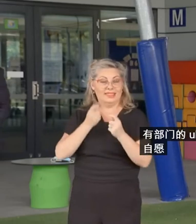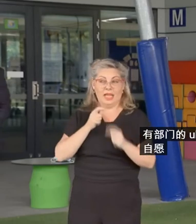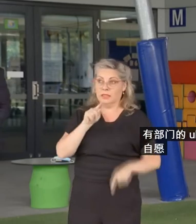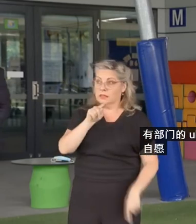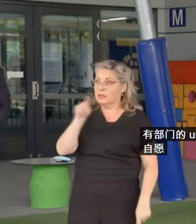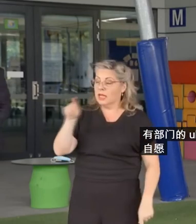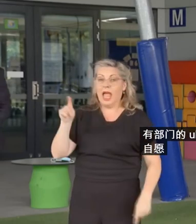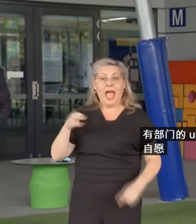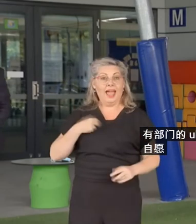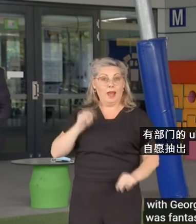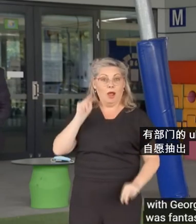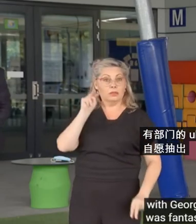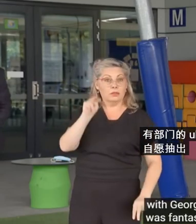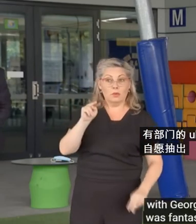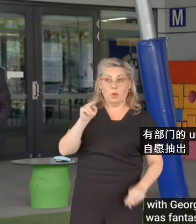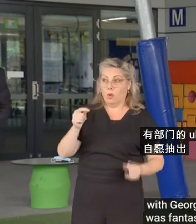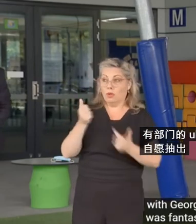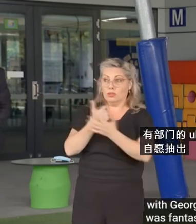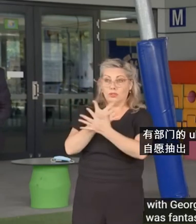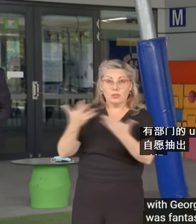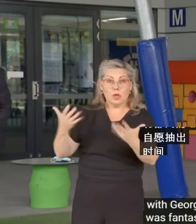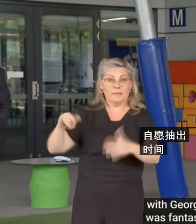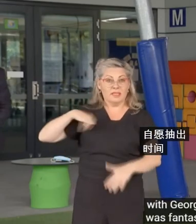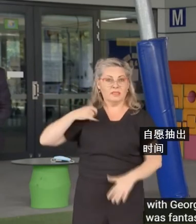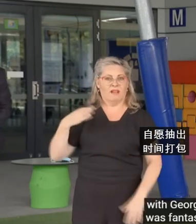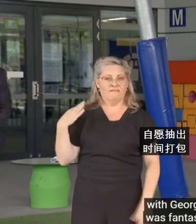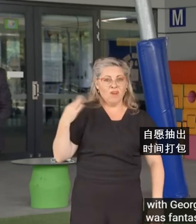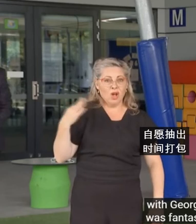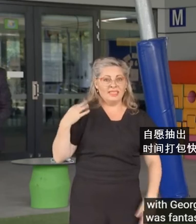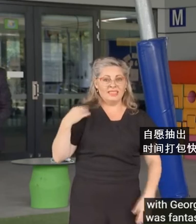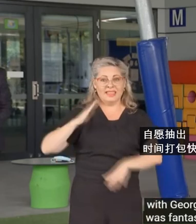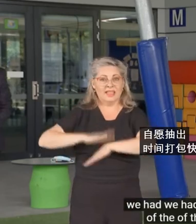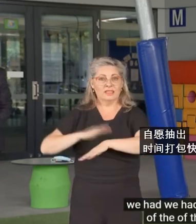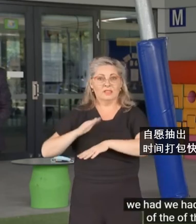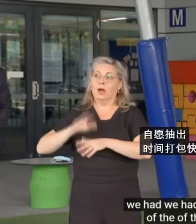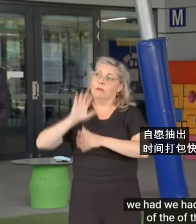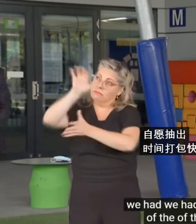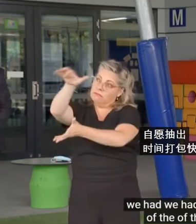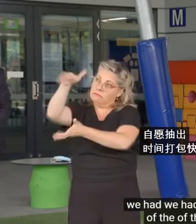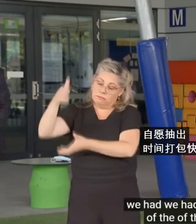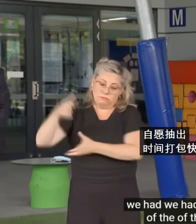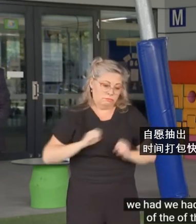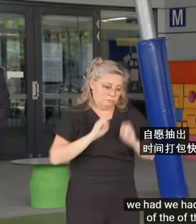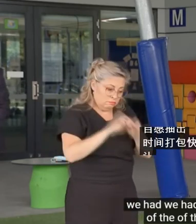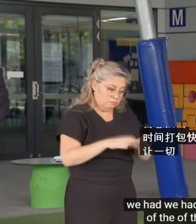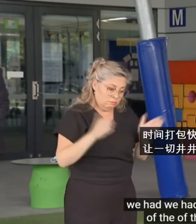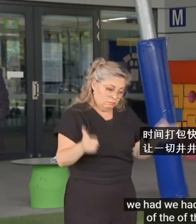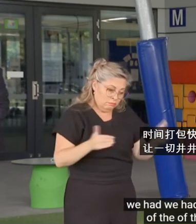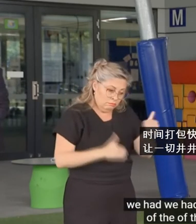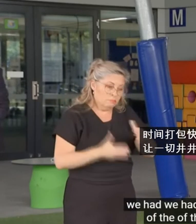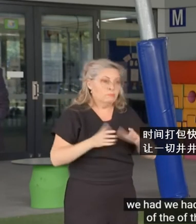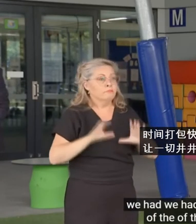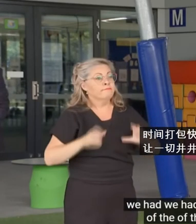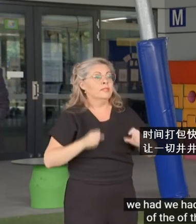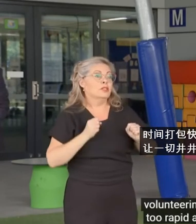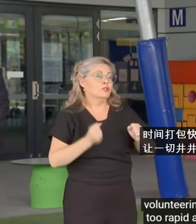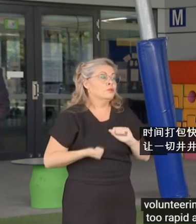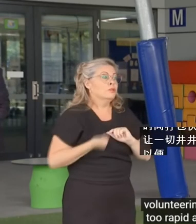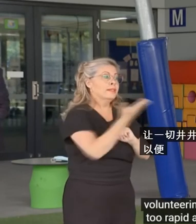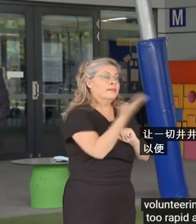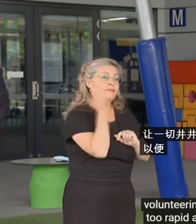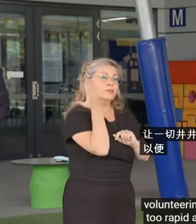department volunteering their time to pack rapid antigen tests, to get it all